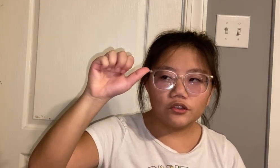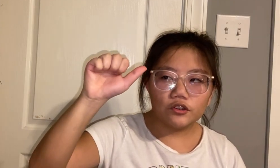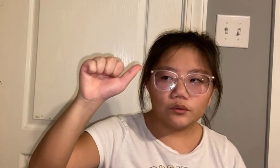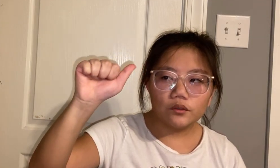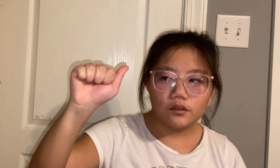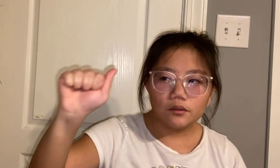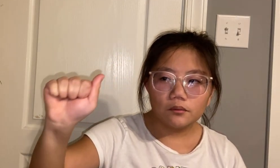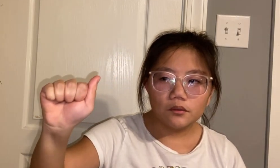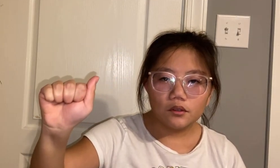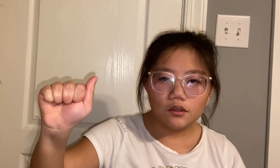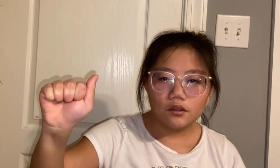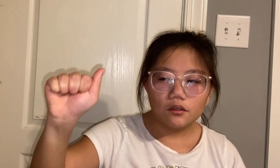to do